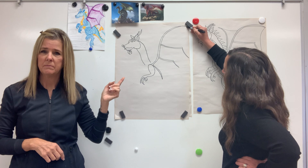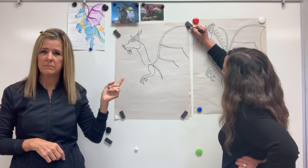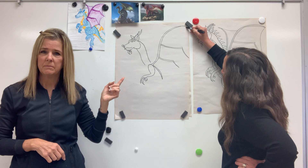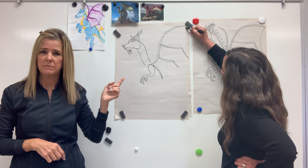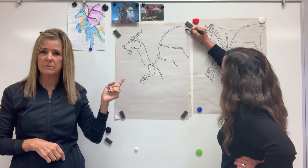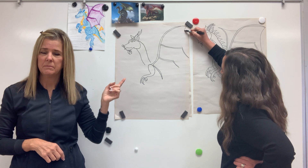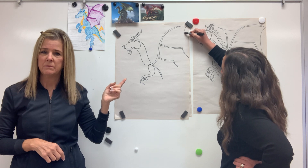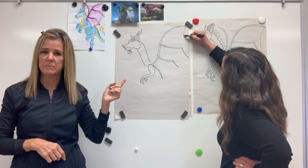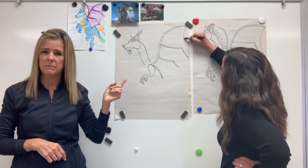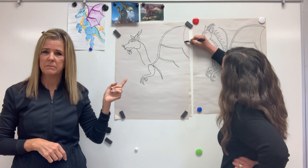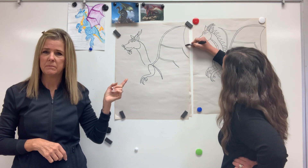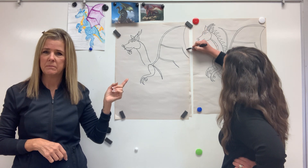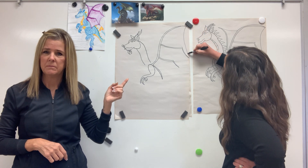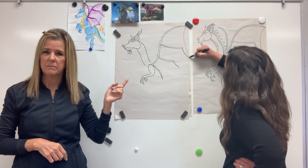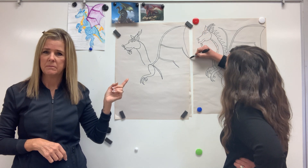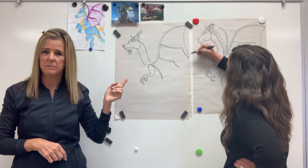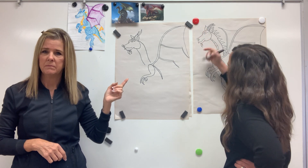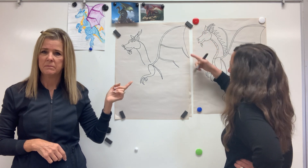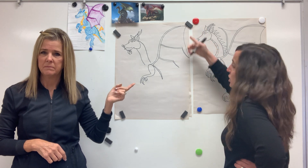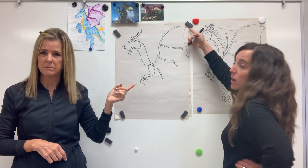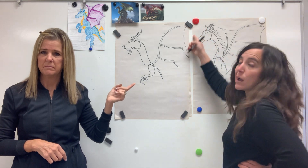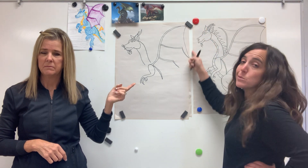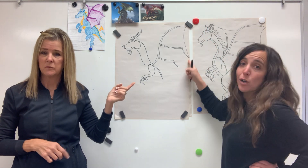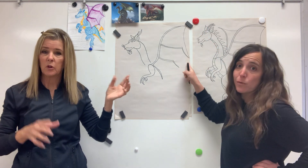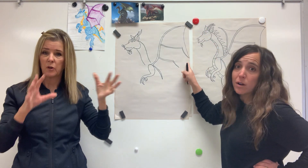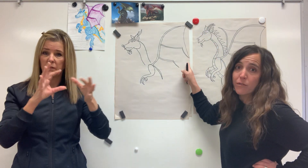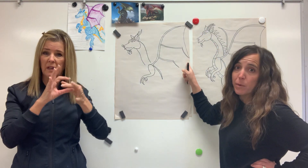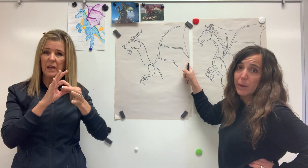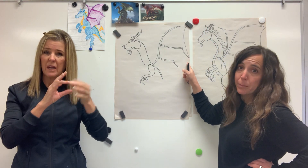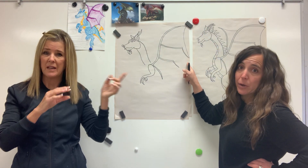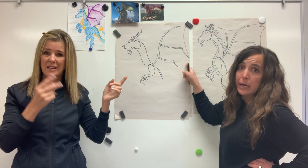tip, I'm just gonna make it curve and connect. And look, I'm